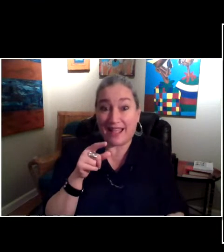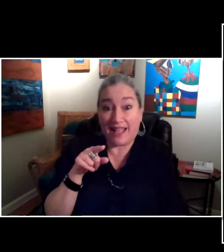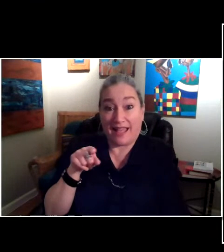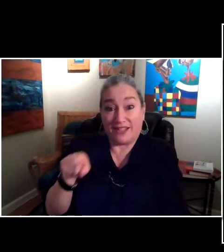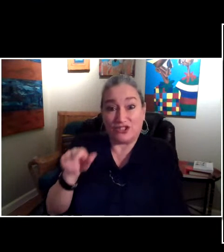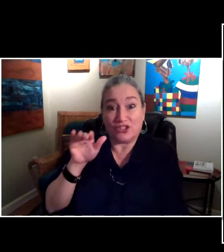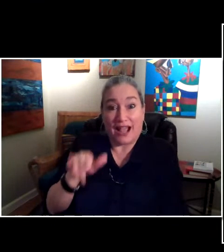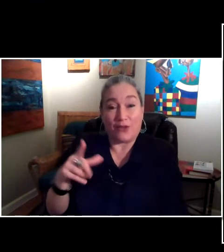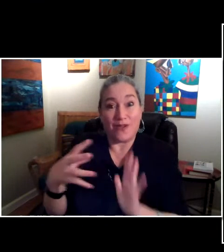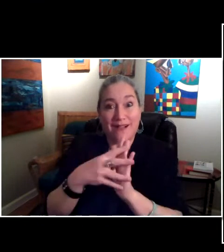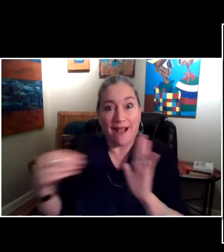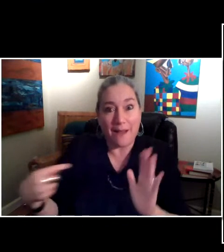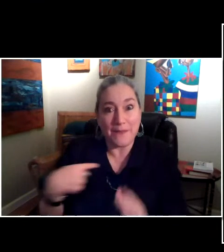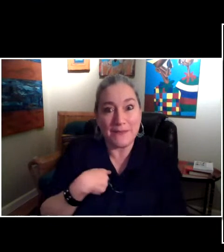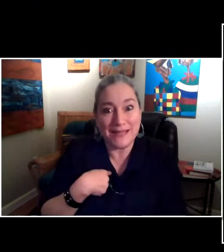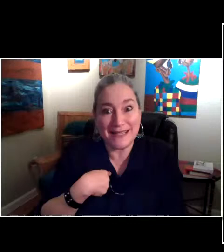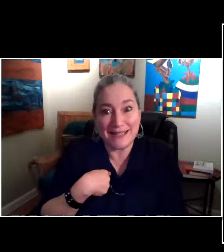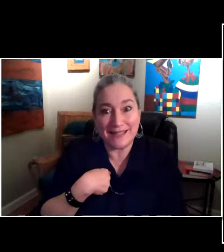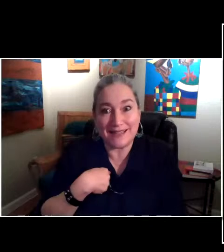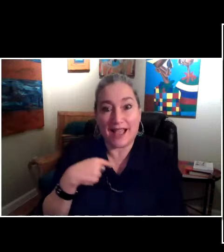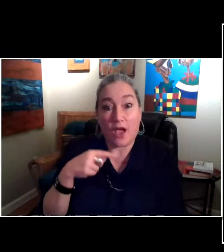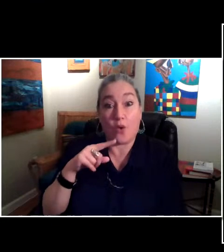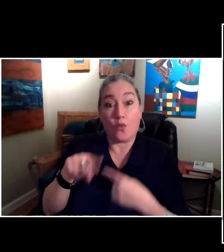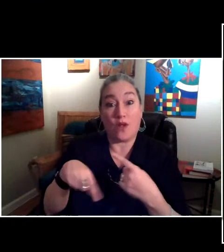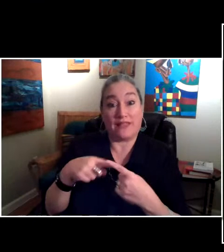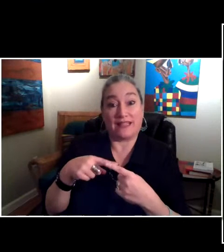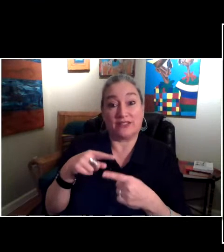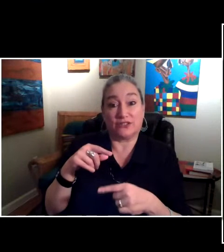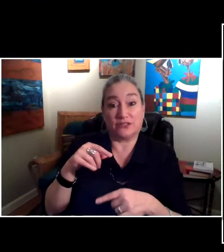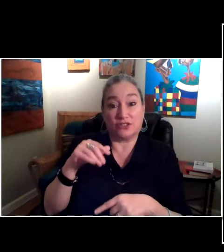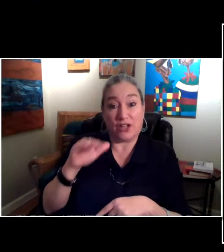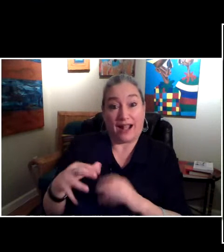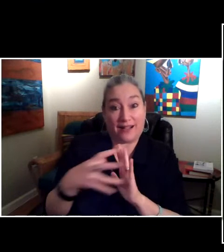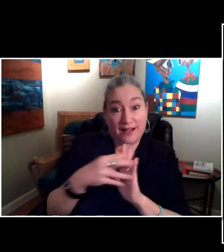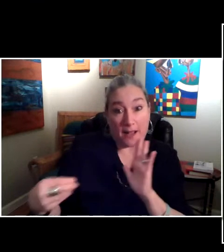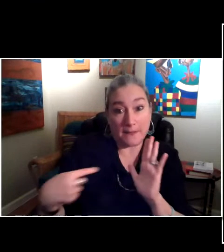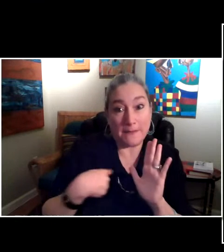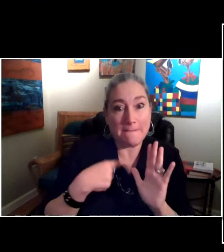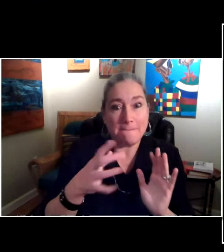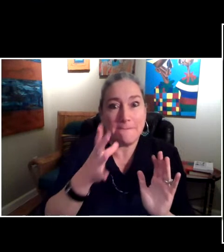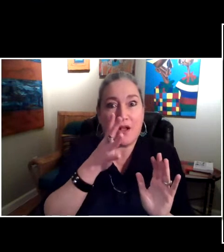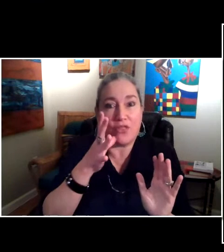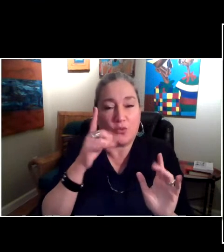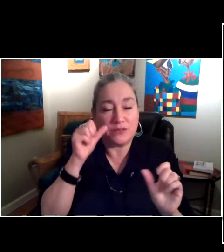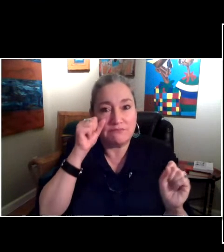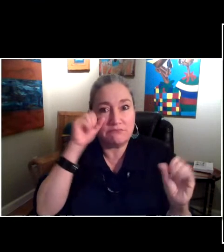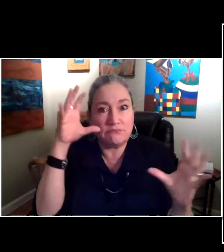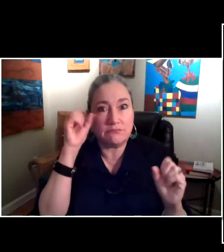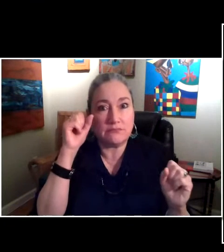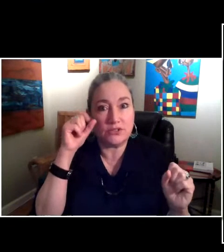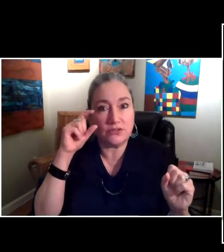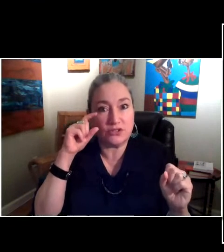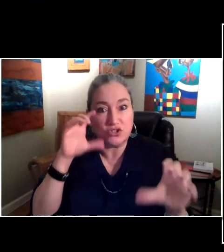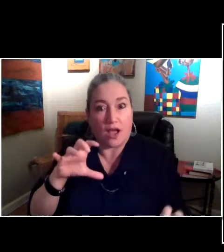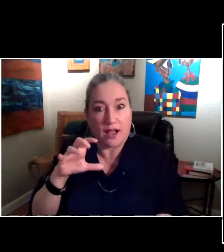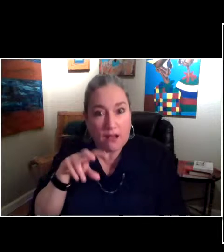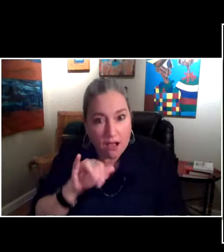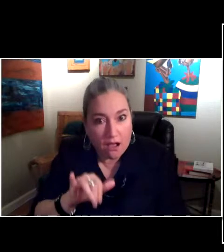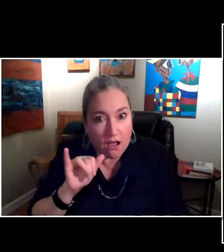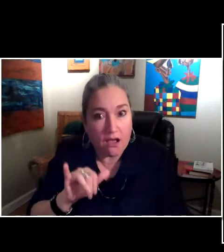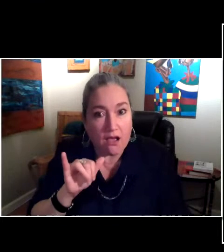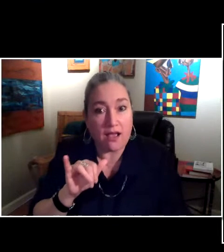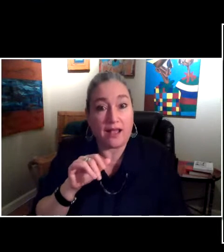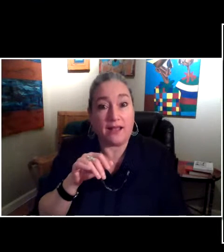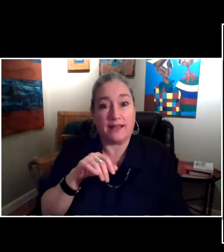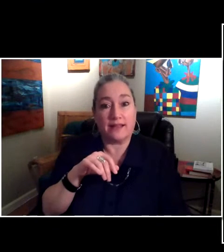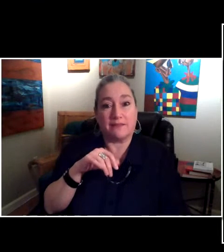an activity where I would sign a picture and the child would copy me. And when the child copied me, the